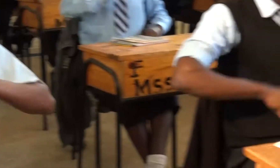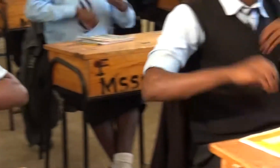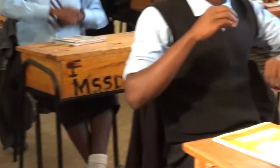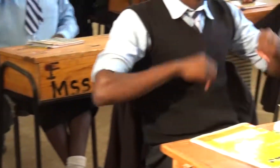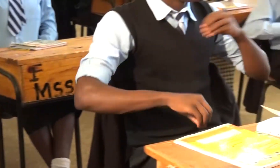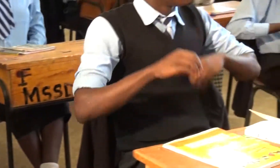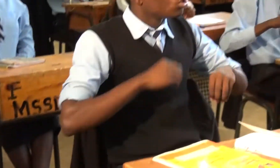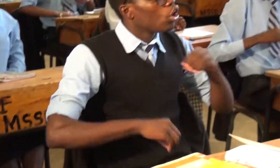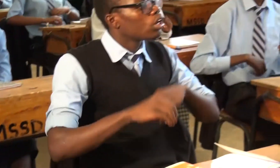Why?